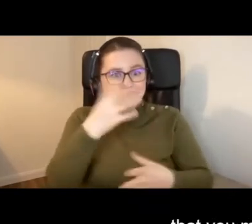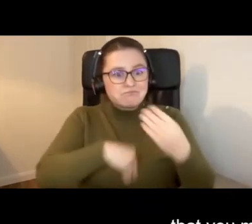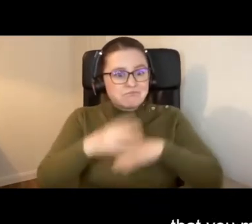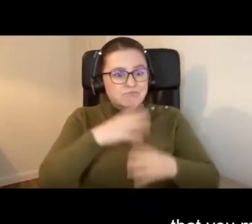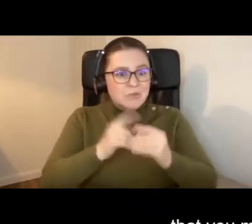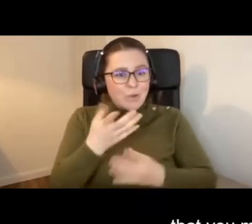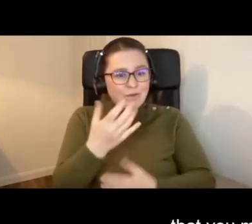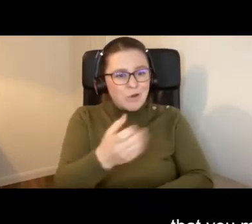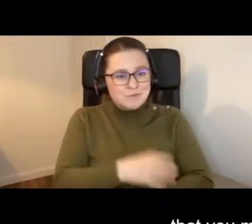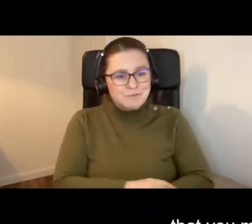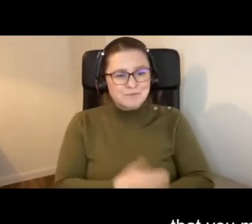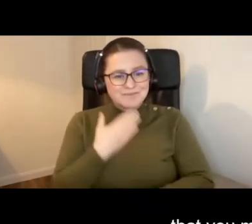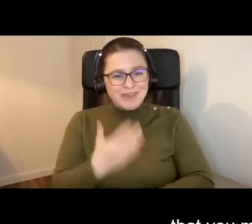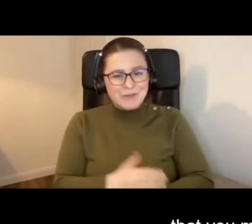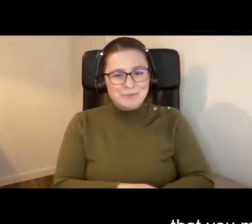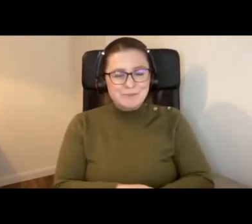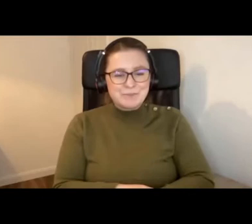Thank you.